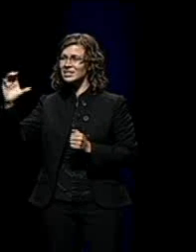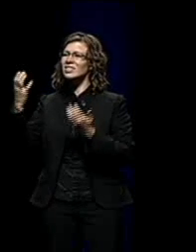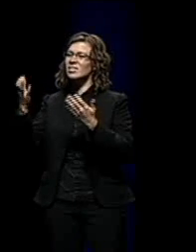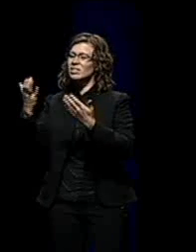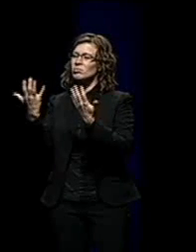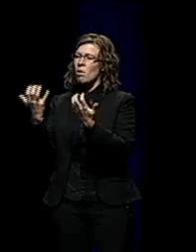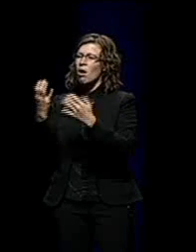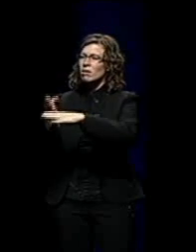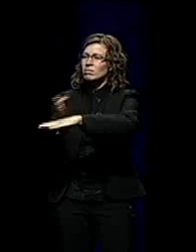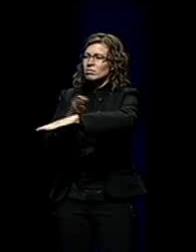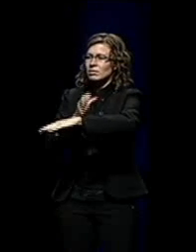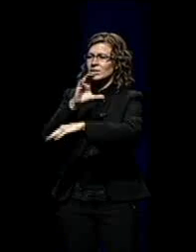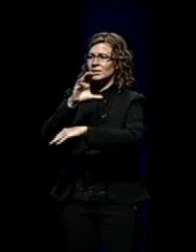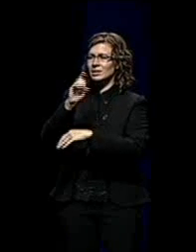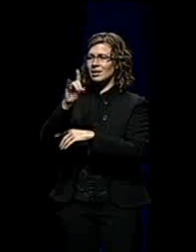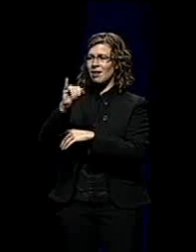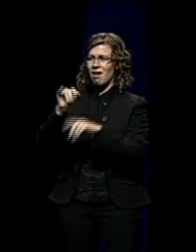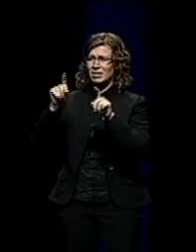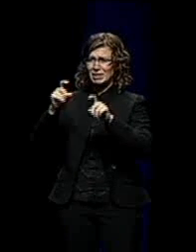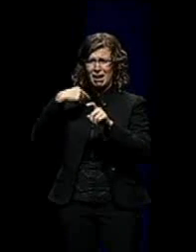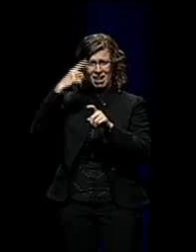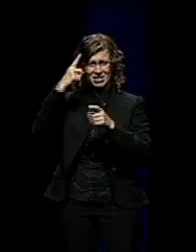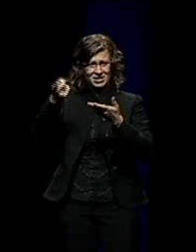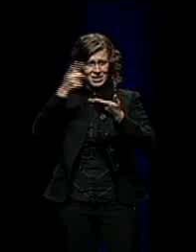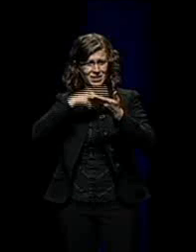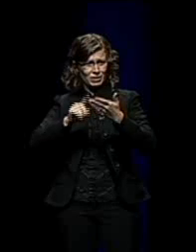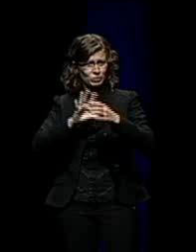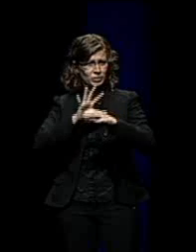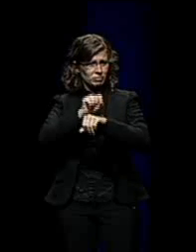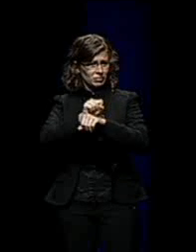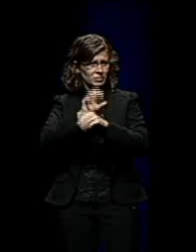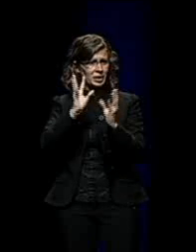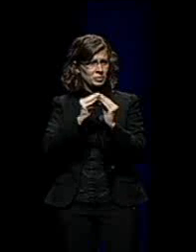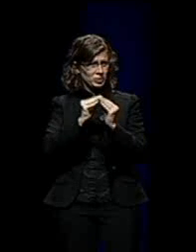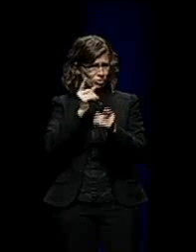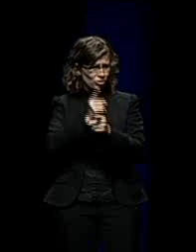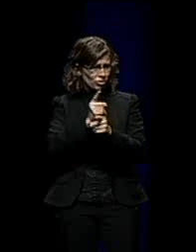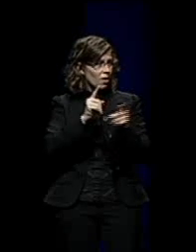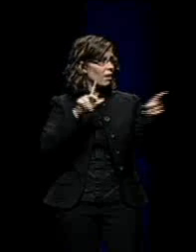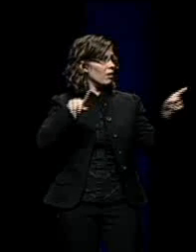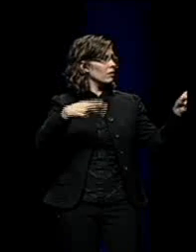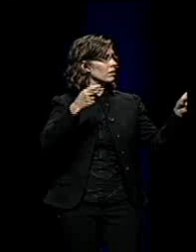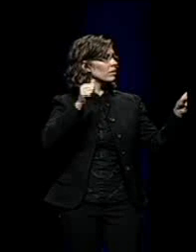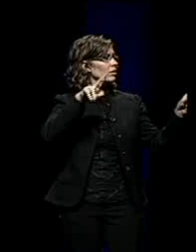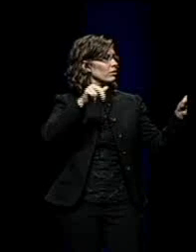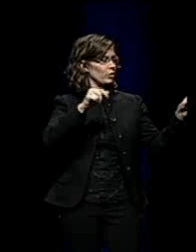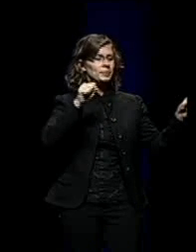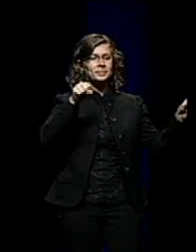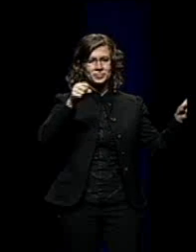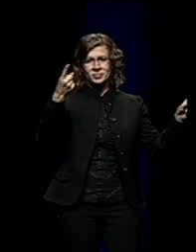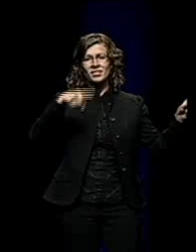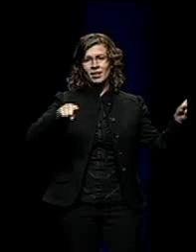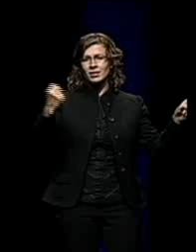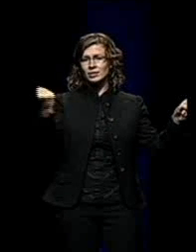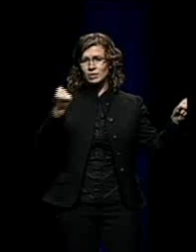understand they're meeting next week, Farah? Yes, next Saturday. So the CDI task force, along with the representatives